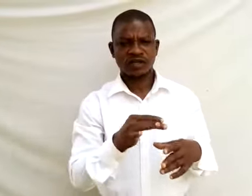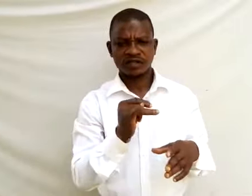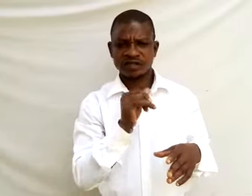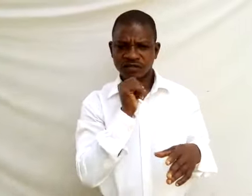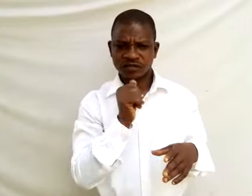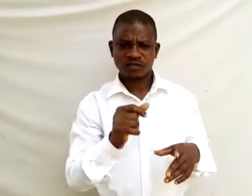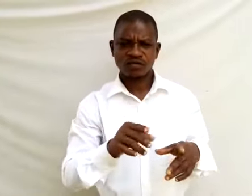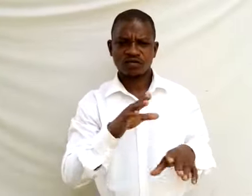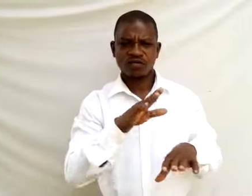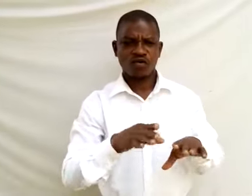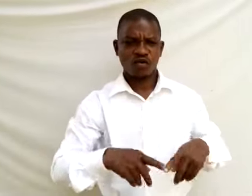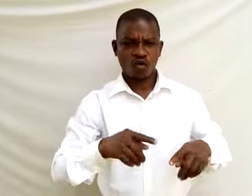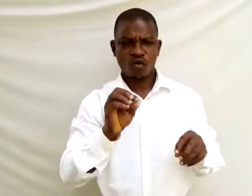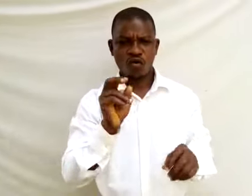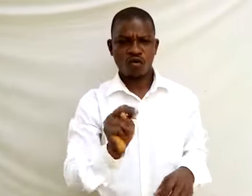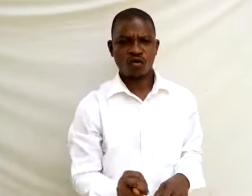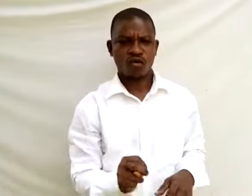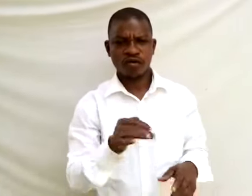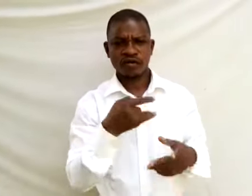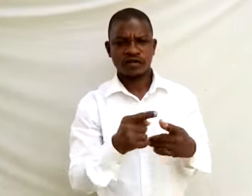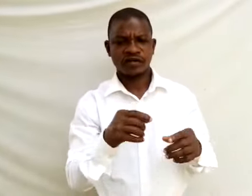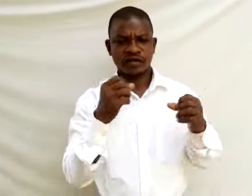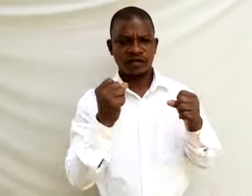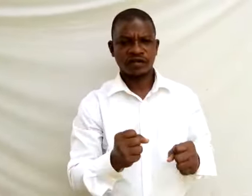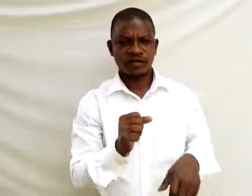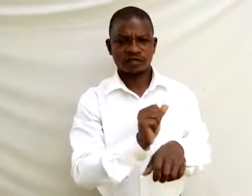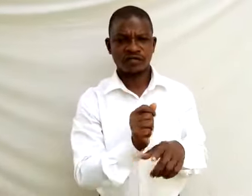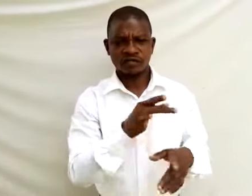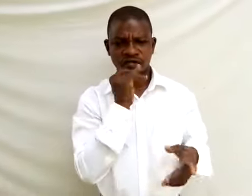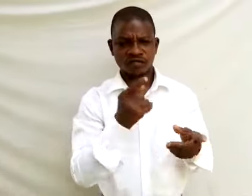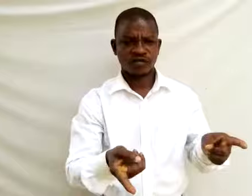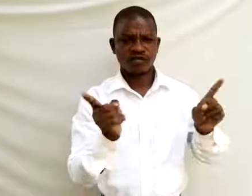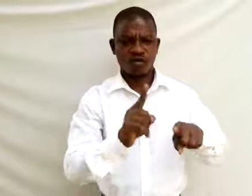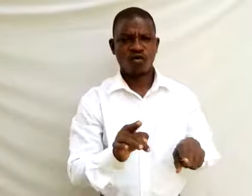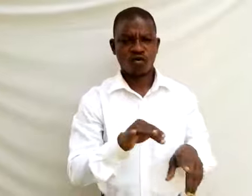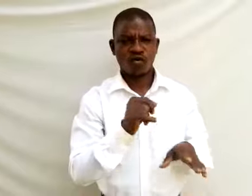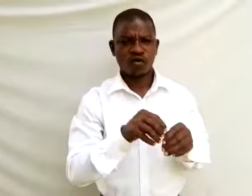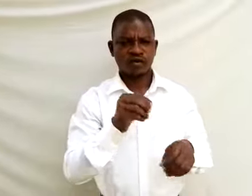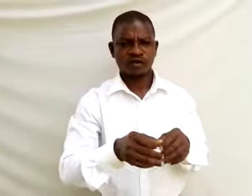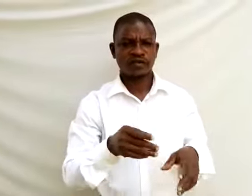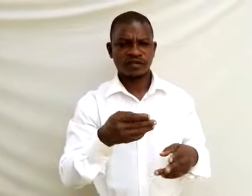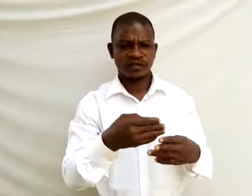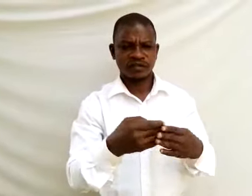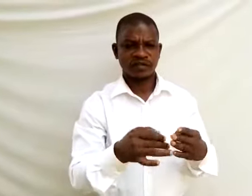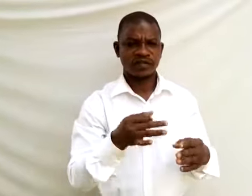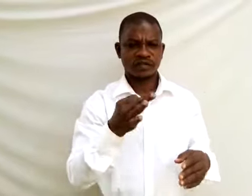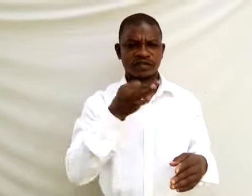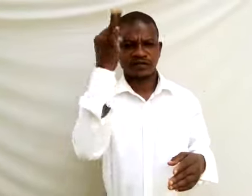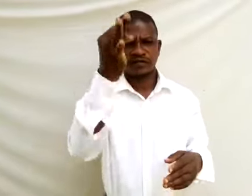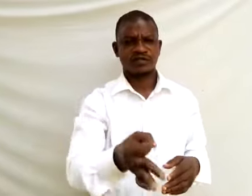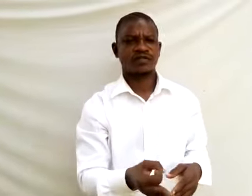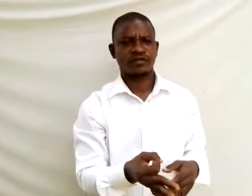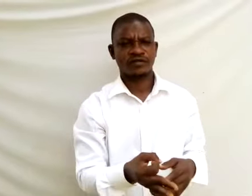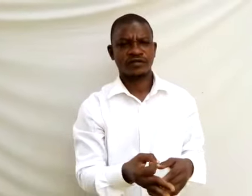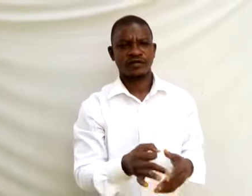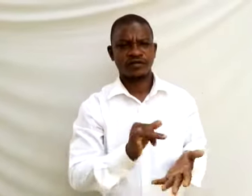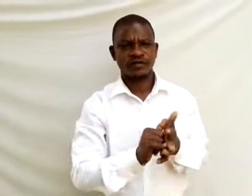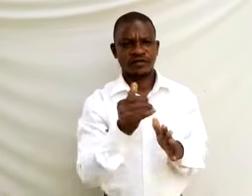on, but the action will occur in the nearest future. That is why we call it